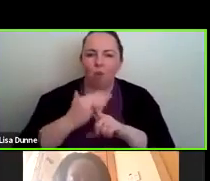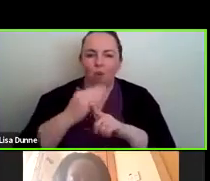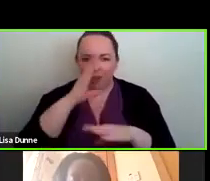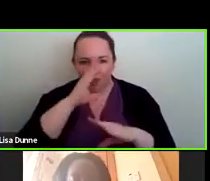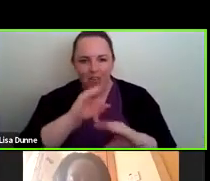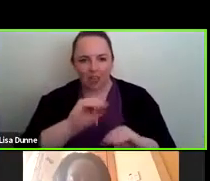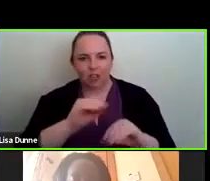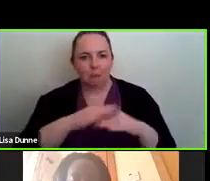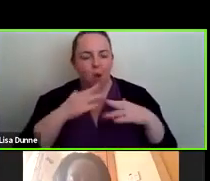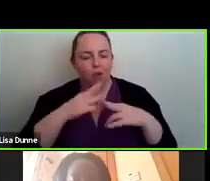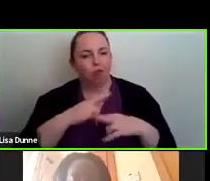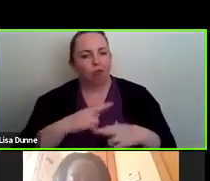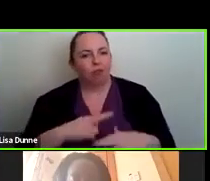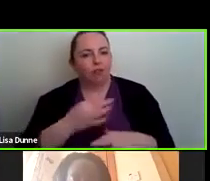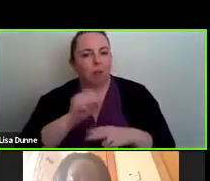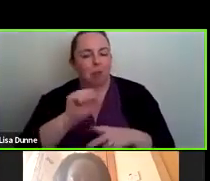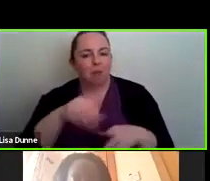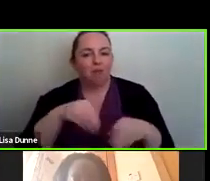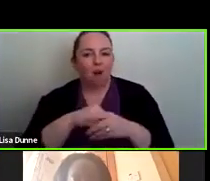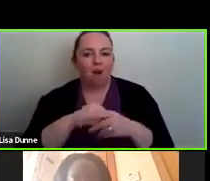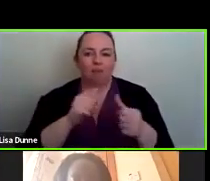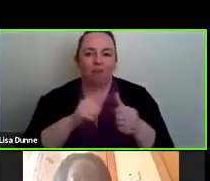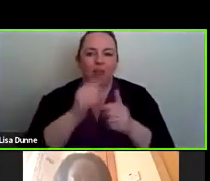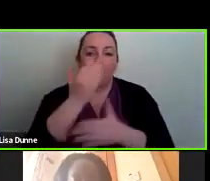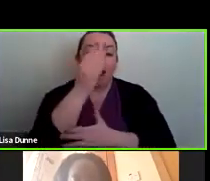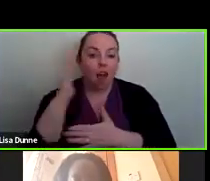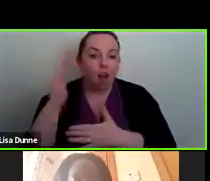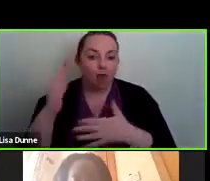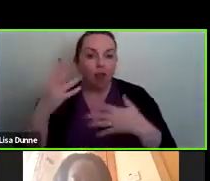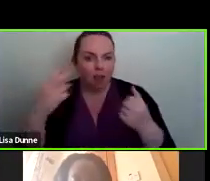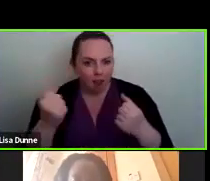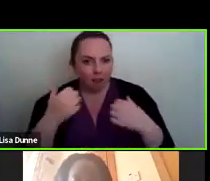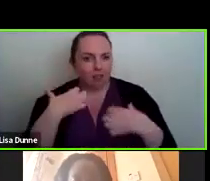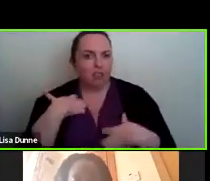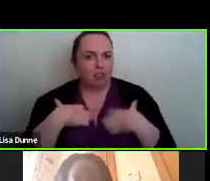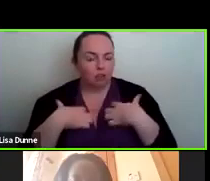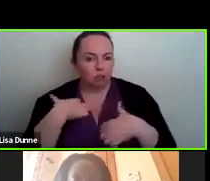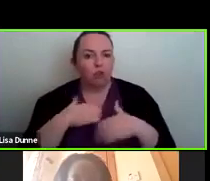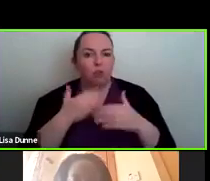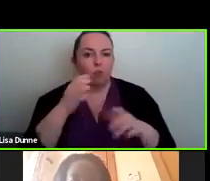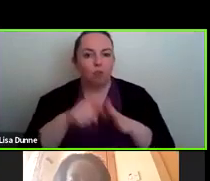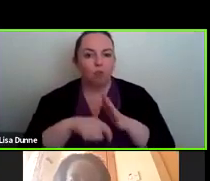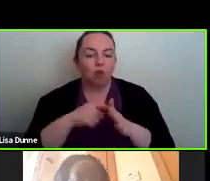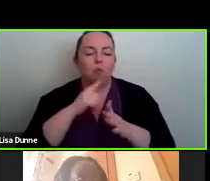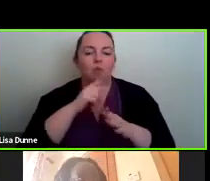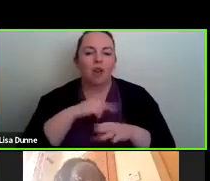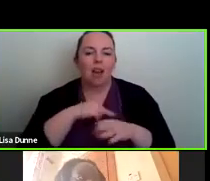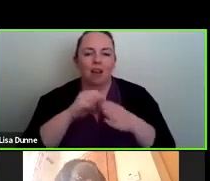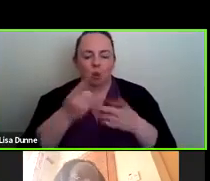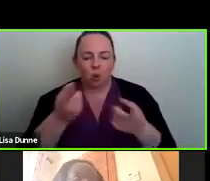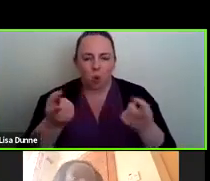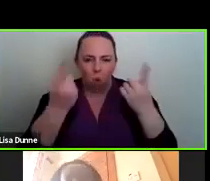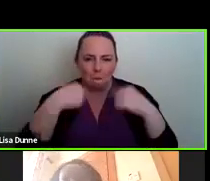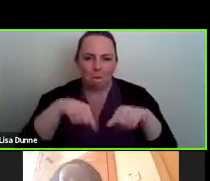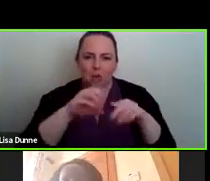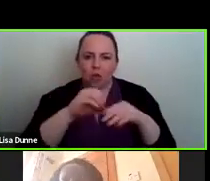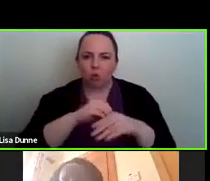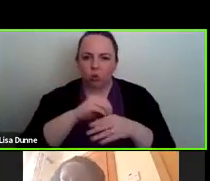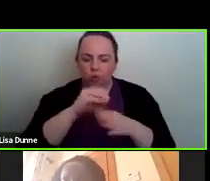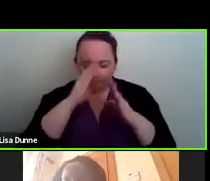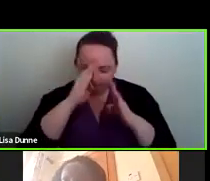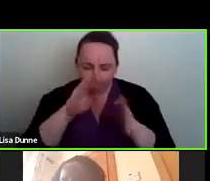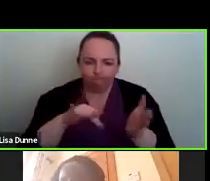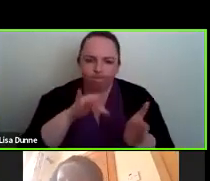broadest sense. The libraries have really interesting projects going on, but it's more to go back into the core of it again and actually